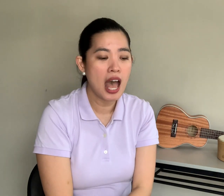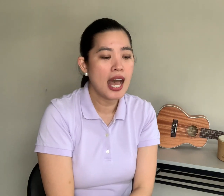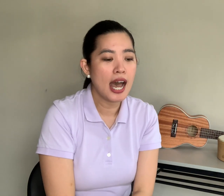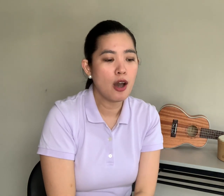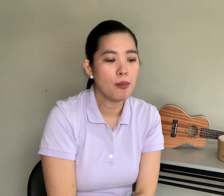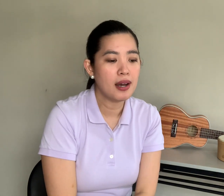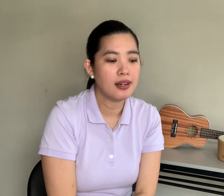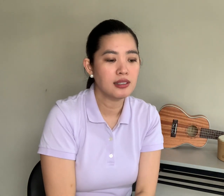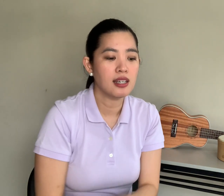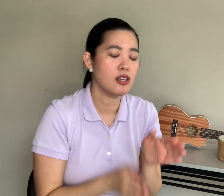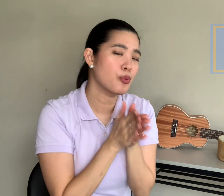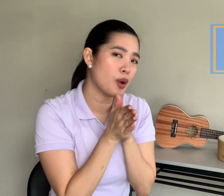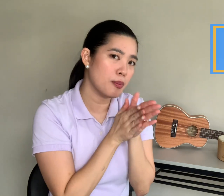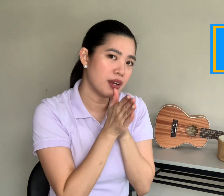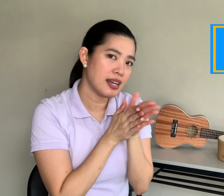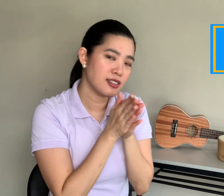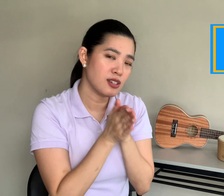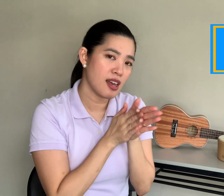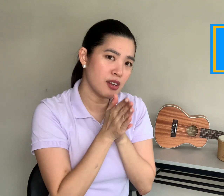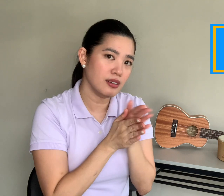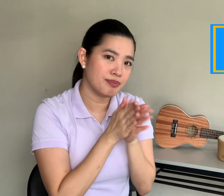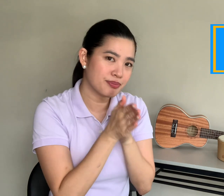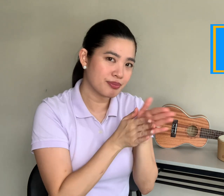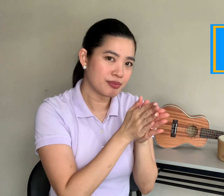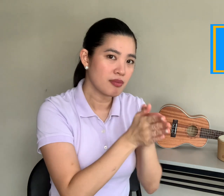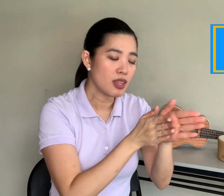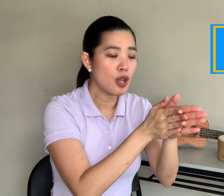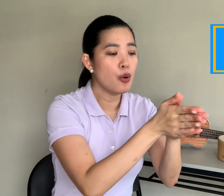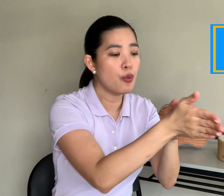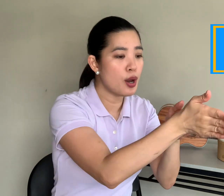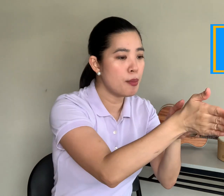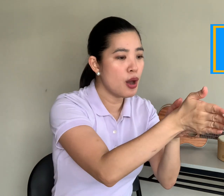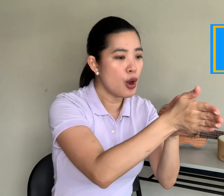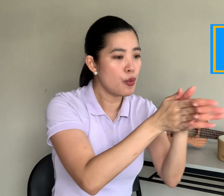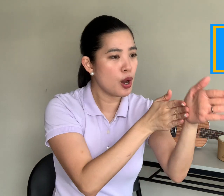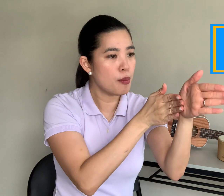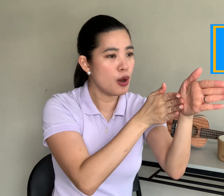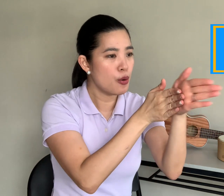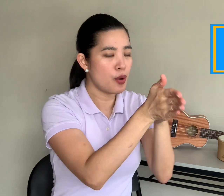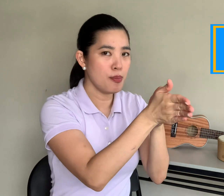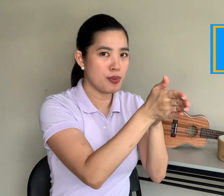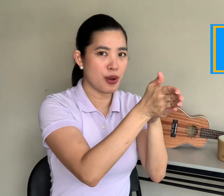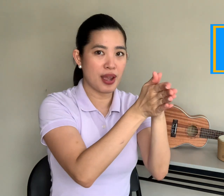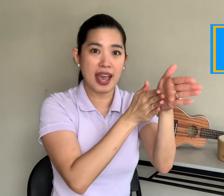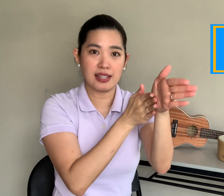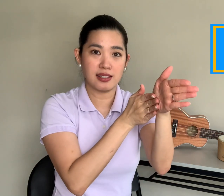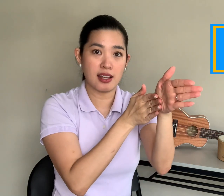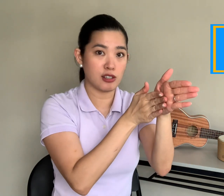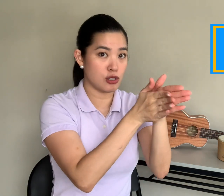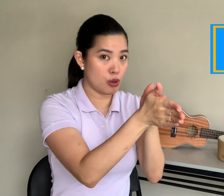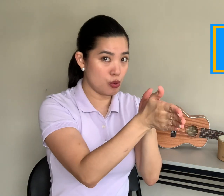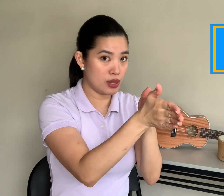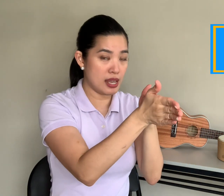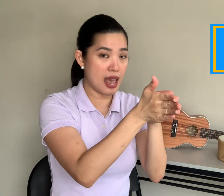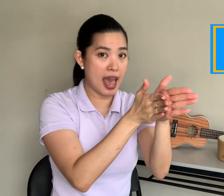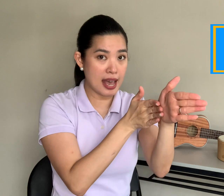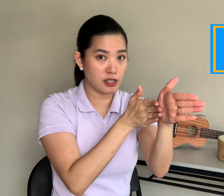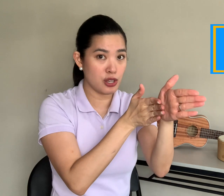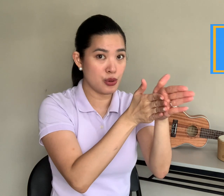How about, can you rub your hands together? Rub, rub, rub your hands as slowly as you